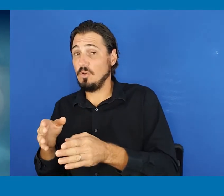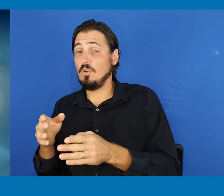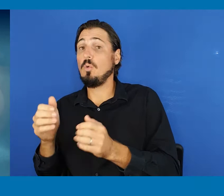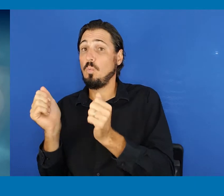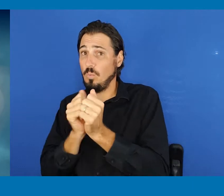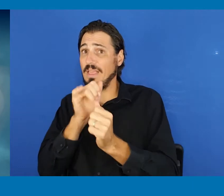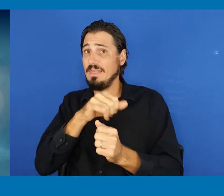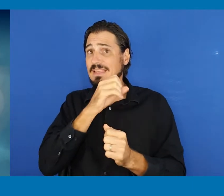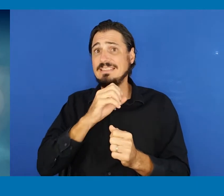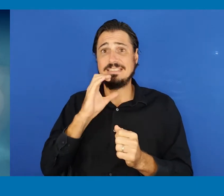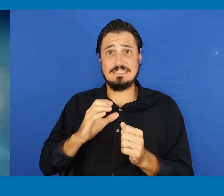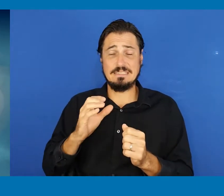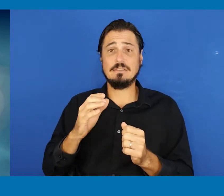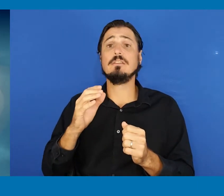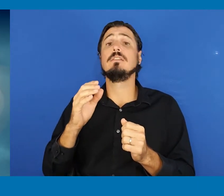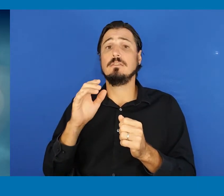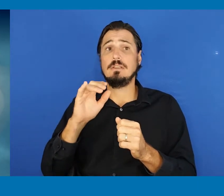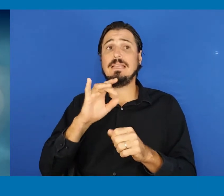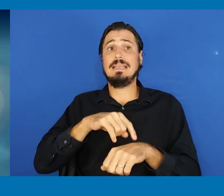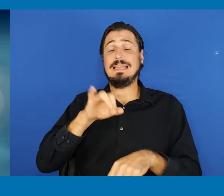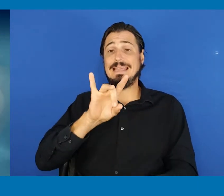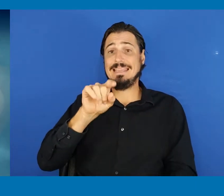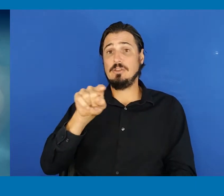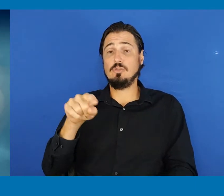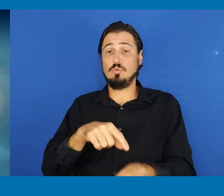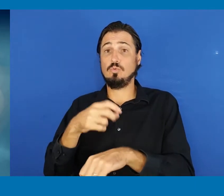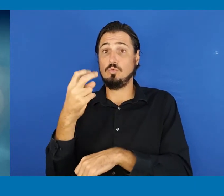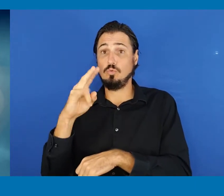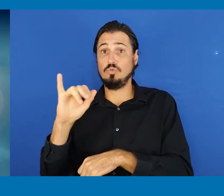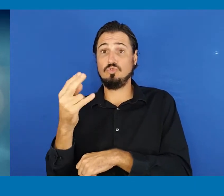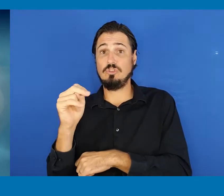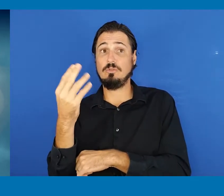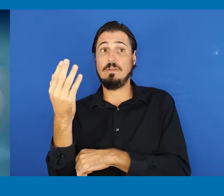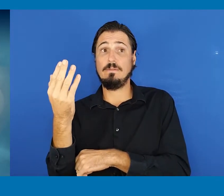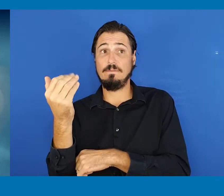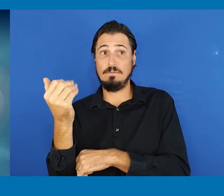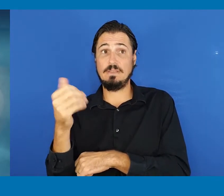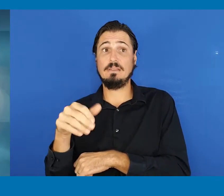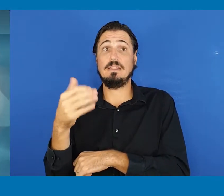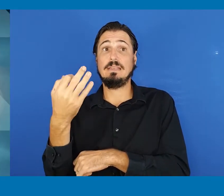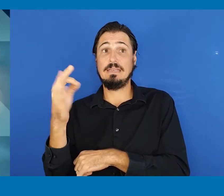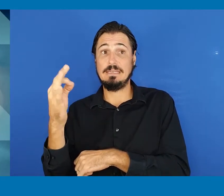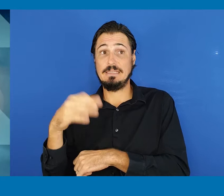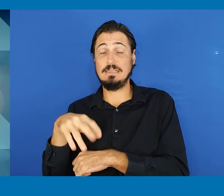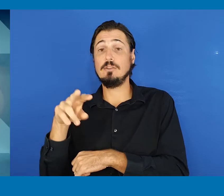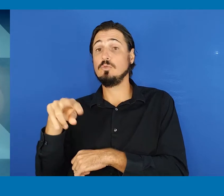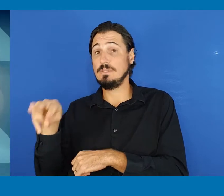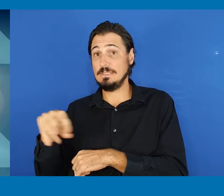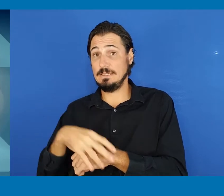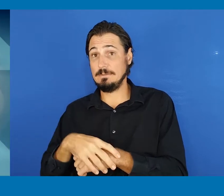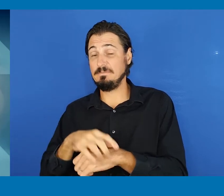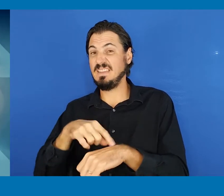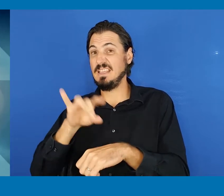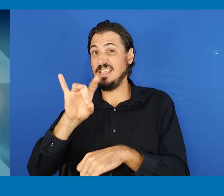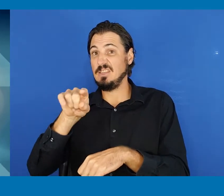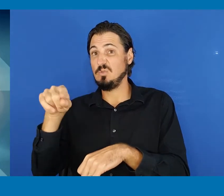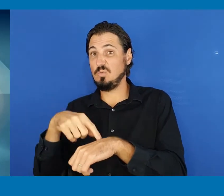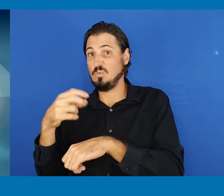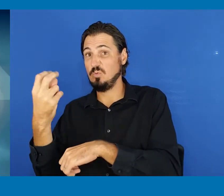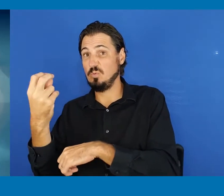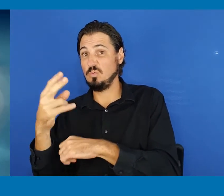accompanying caregiver from 8 a.m. to noon, January 15th, 19th, and